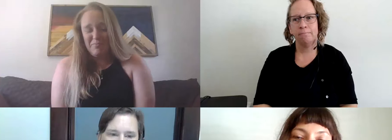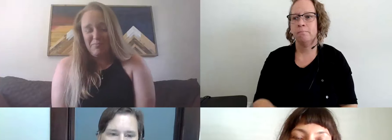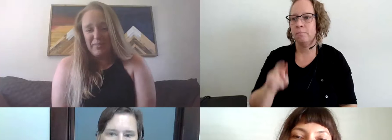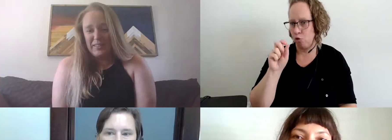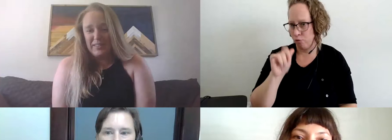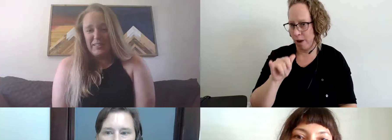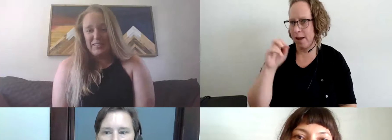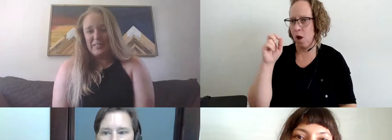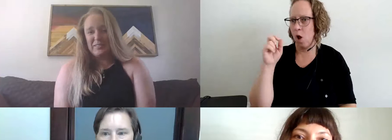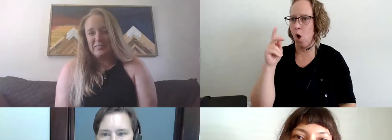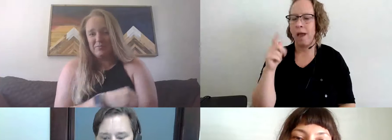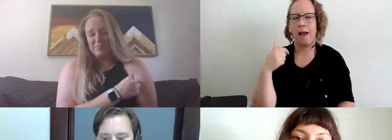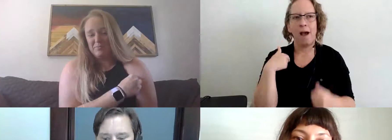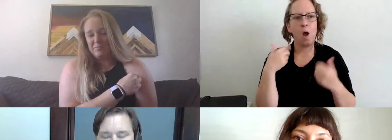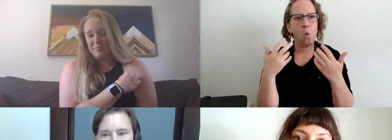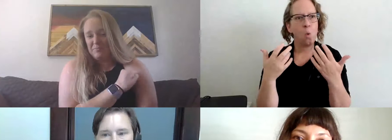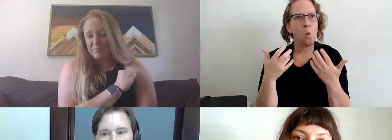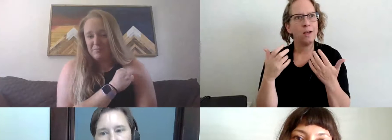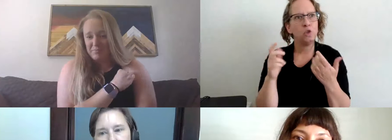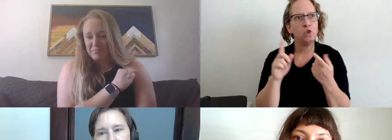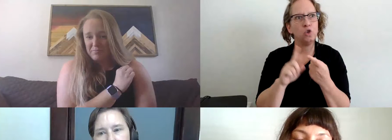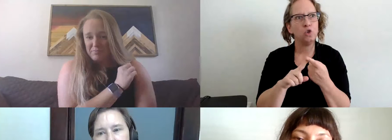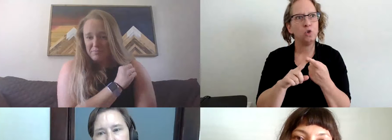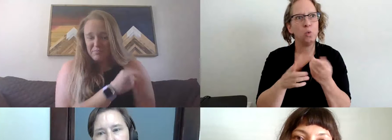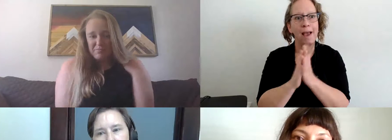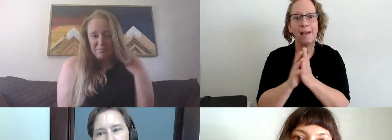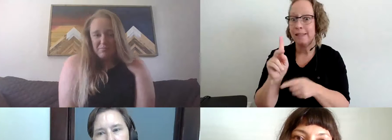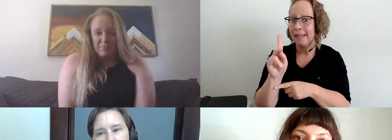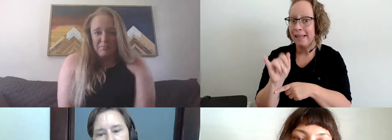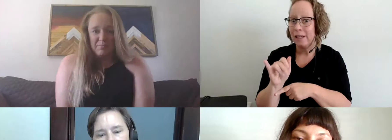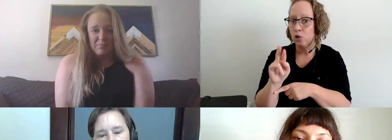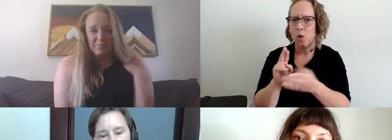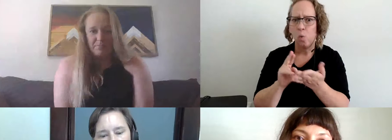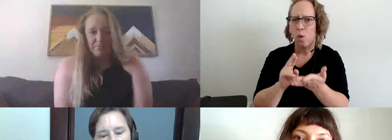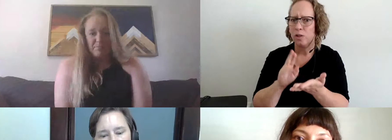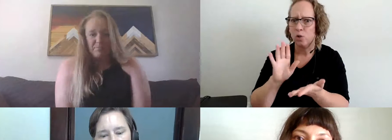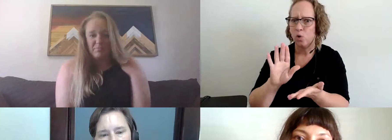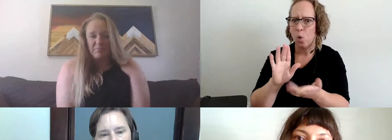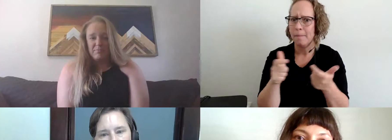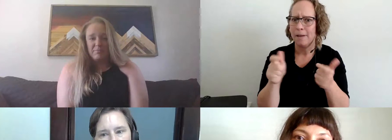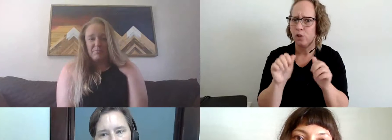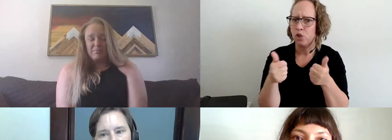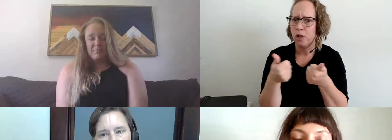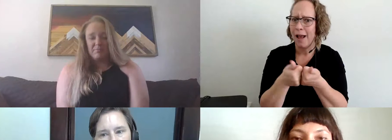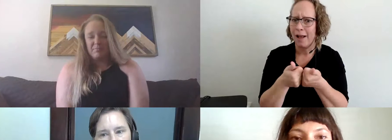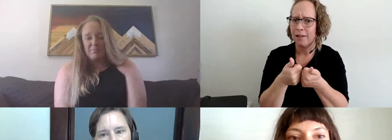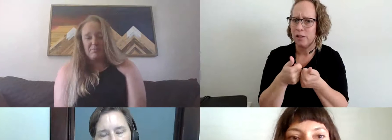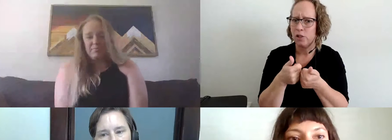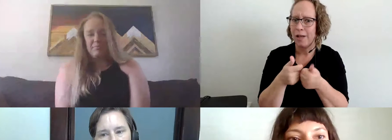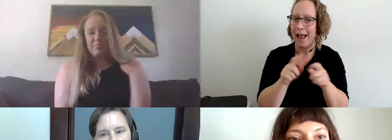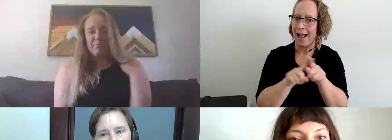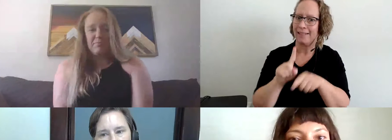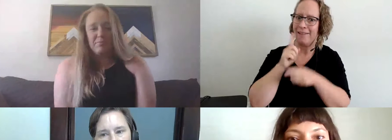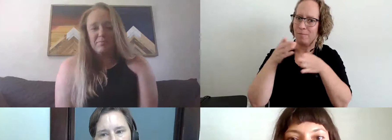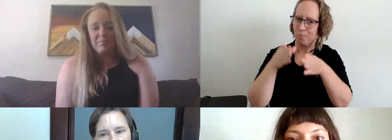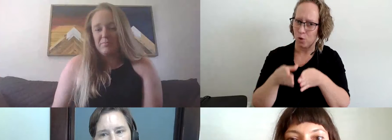Okay. I'd like to ask Kirsten, what is your biggest challenge in your job as a deaf